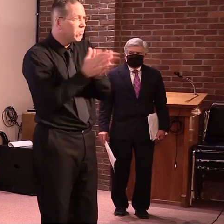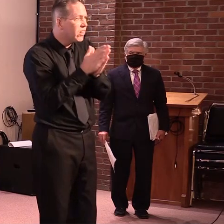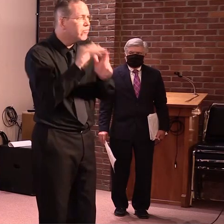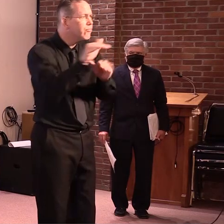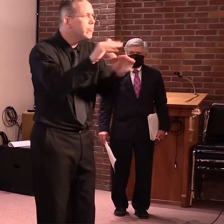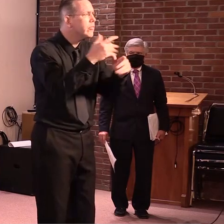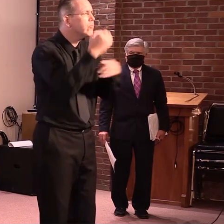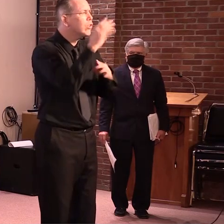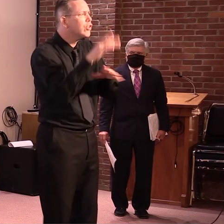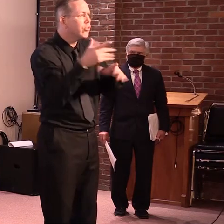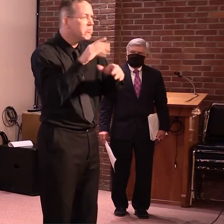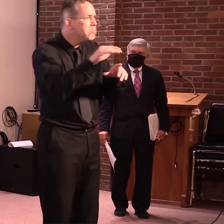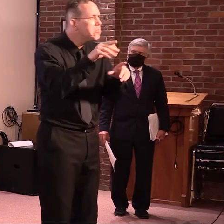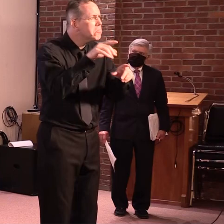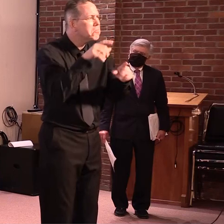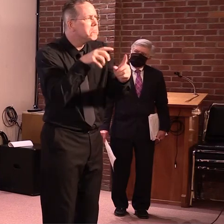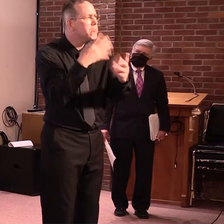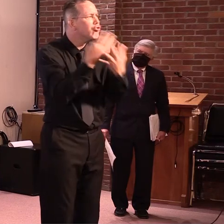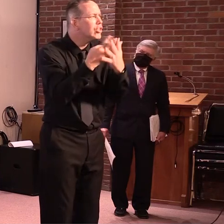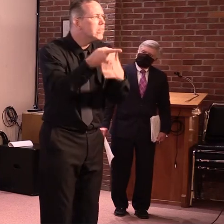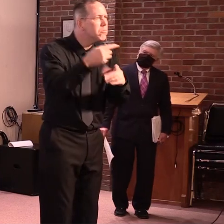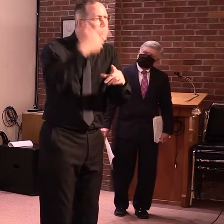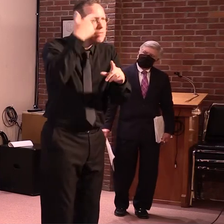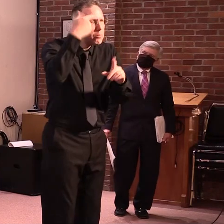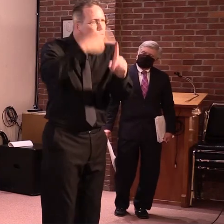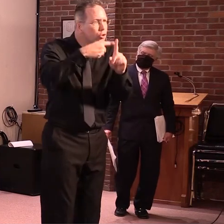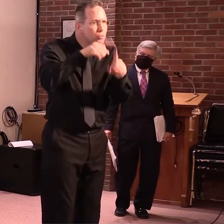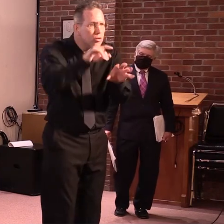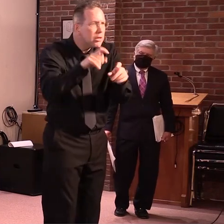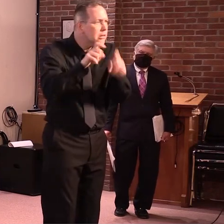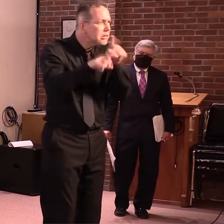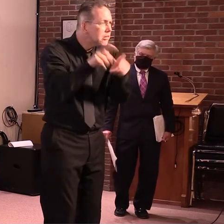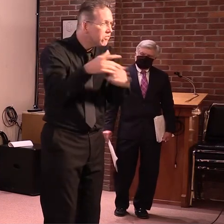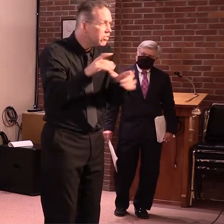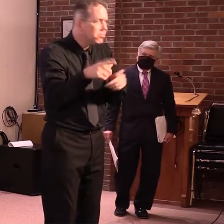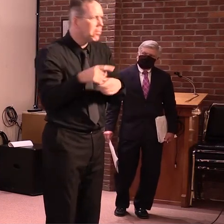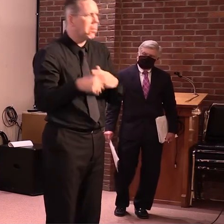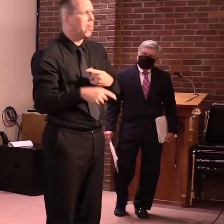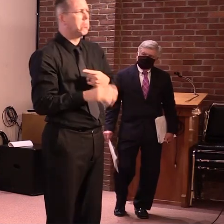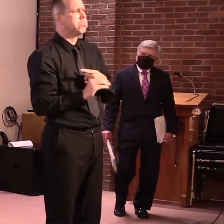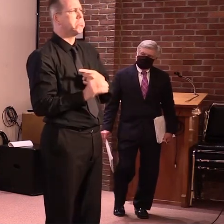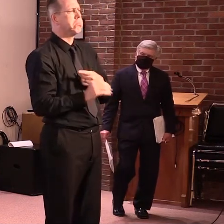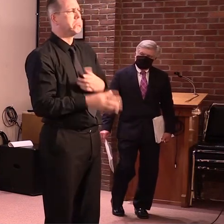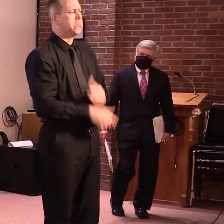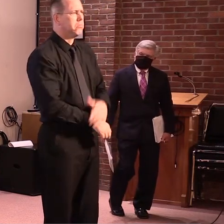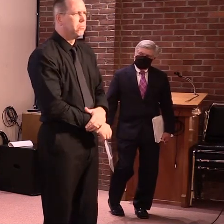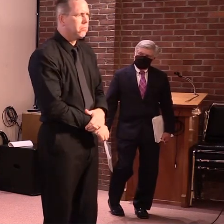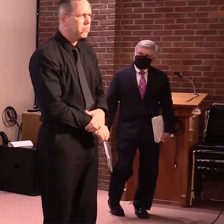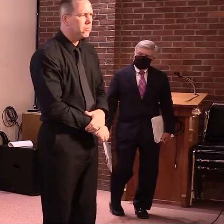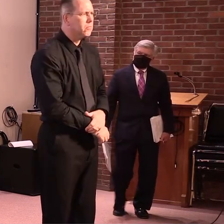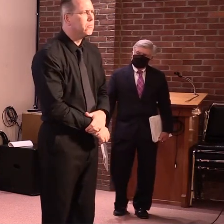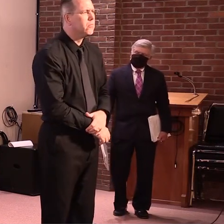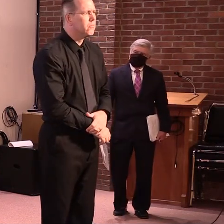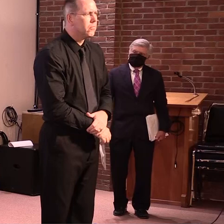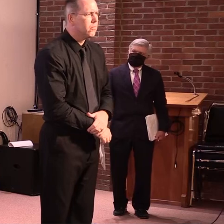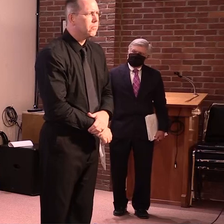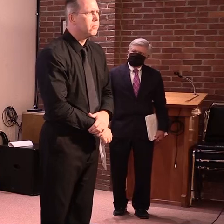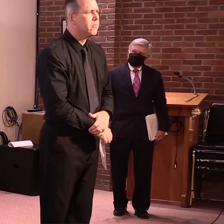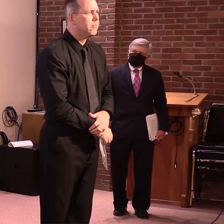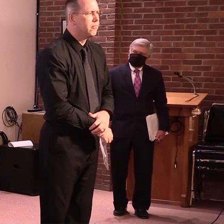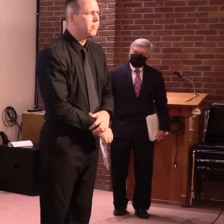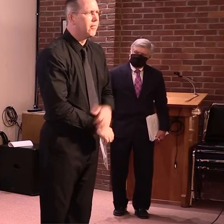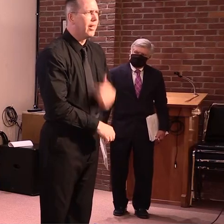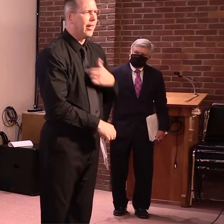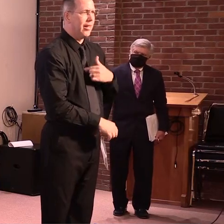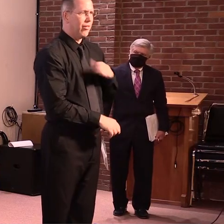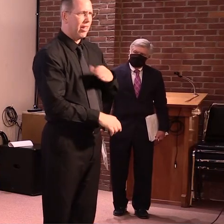positive case. So once we have a positive case, then you can start the contact tracing, and you don't have to ask them, but you would want to